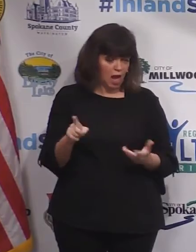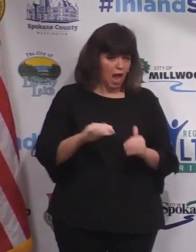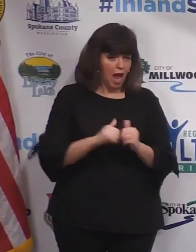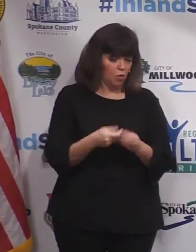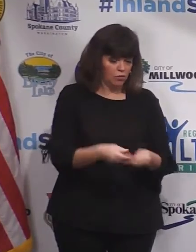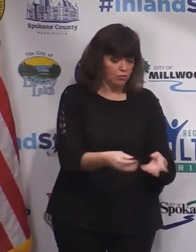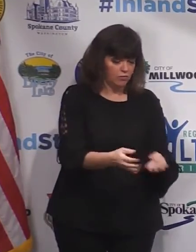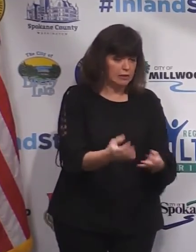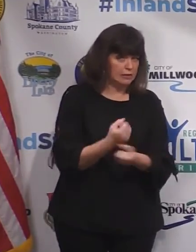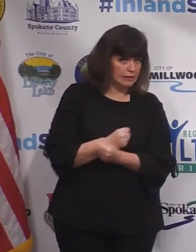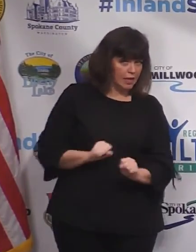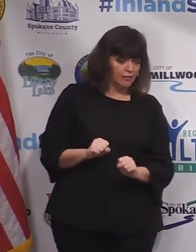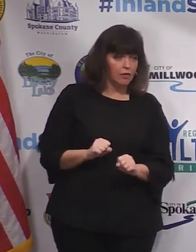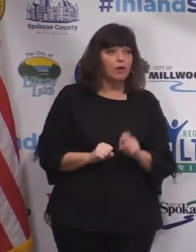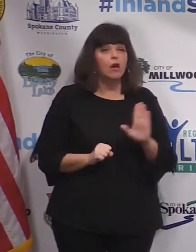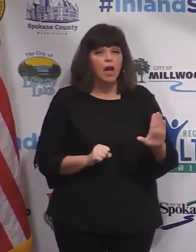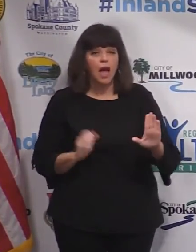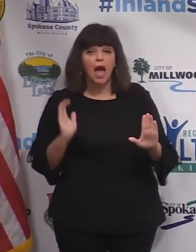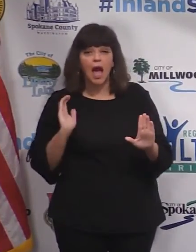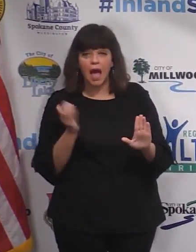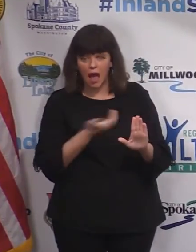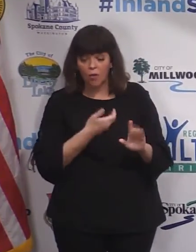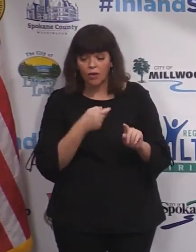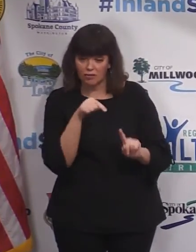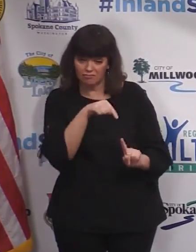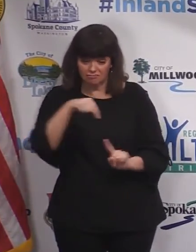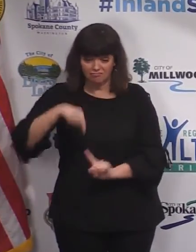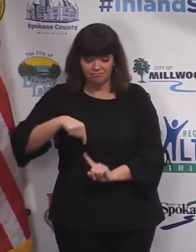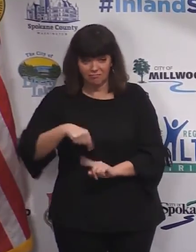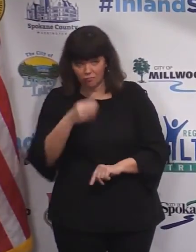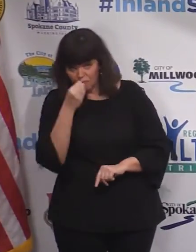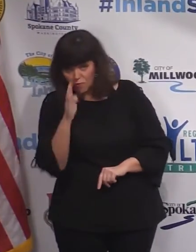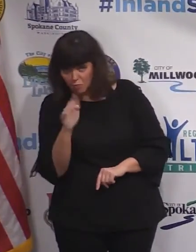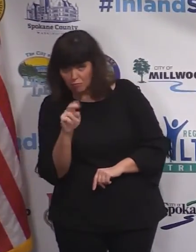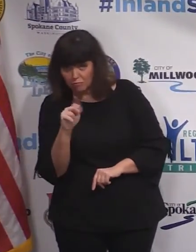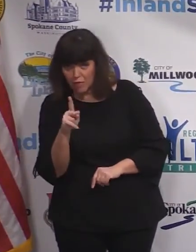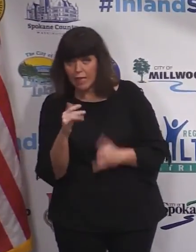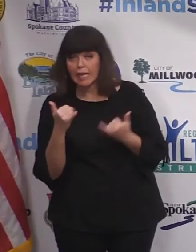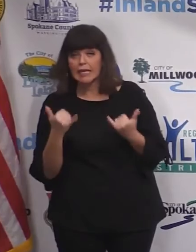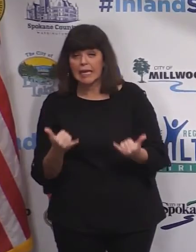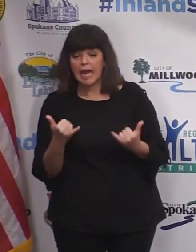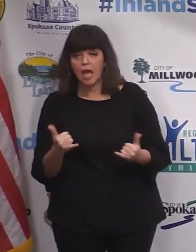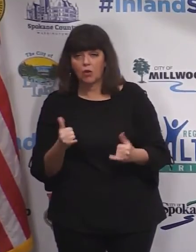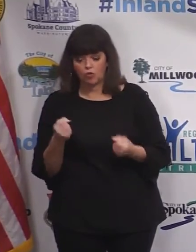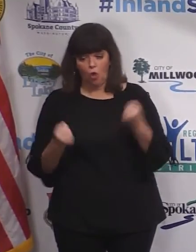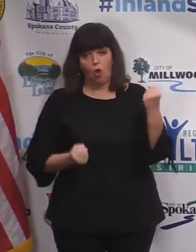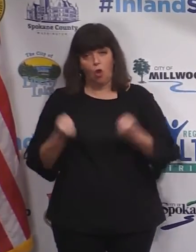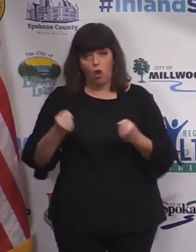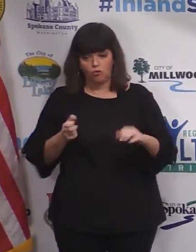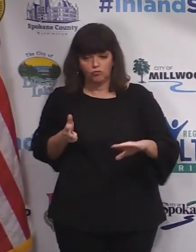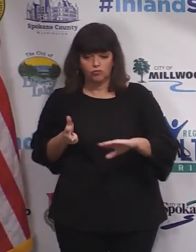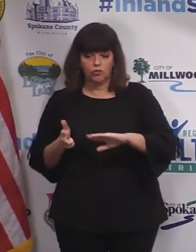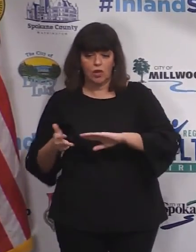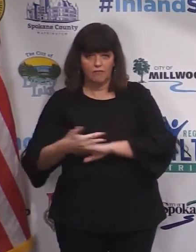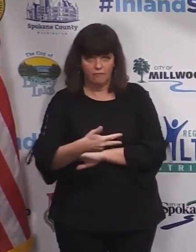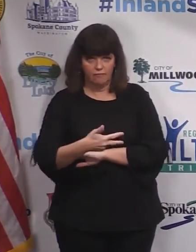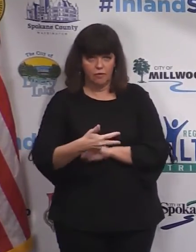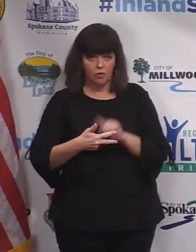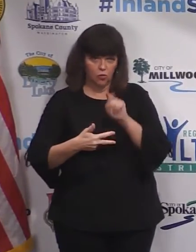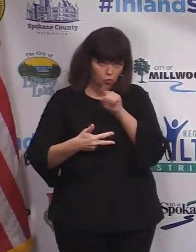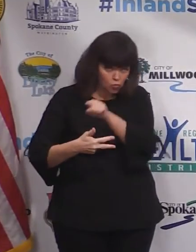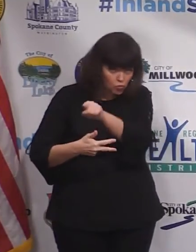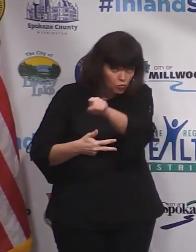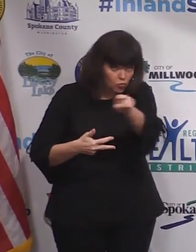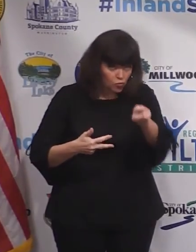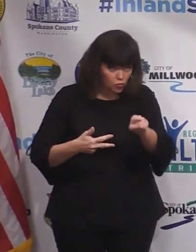transitioned to drive-through style. So we really want to encourage folks to stay in their vehicles, follow the